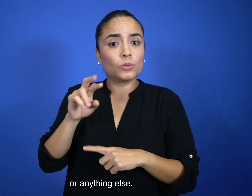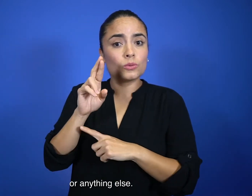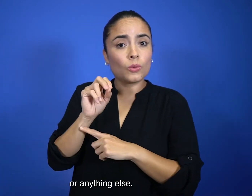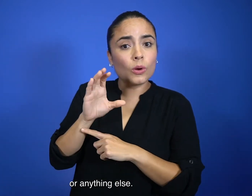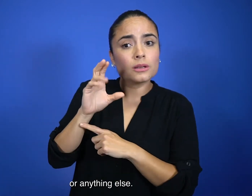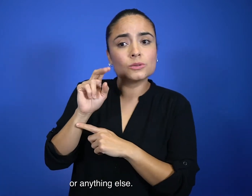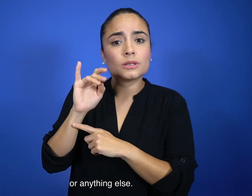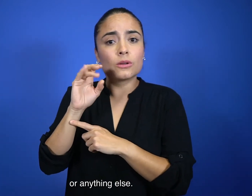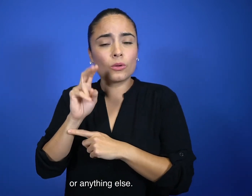else.